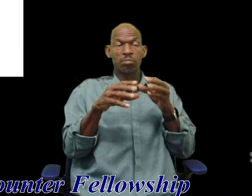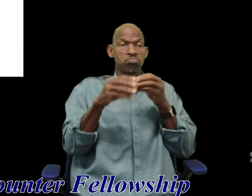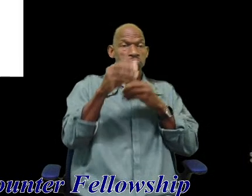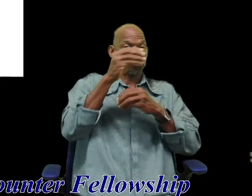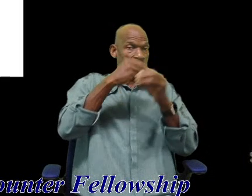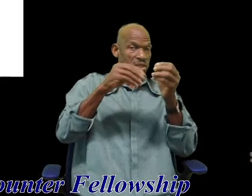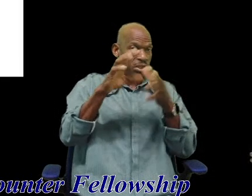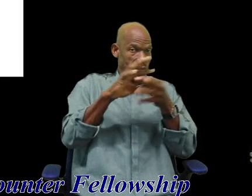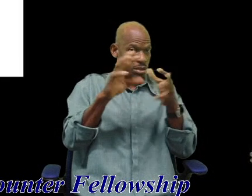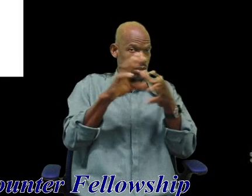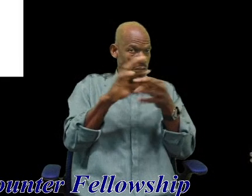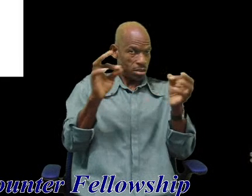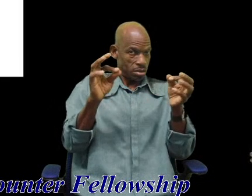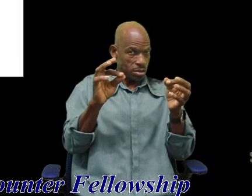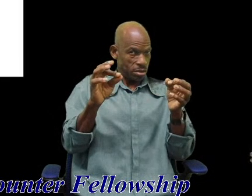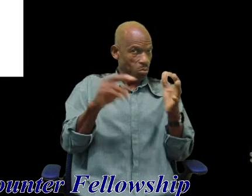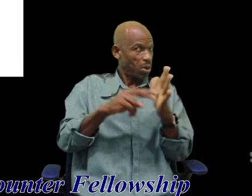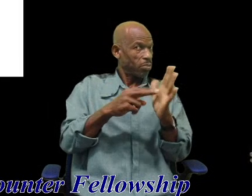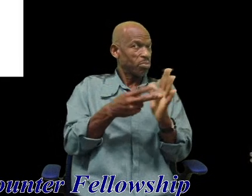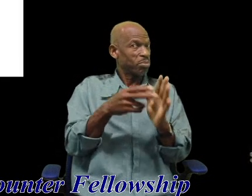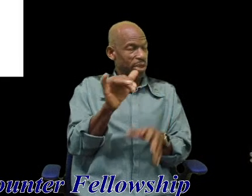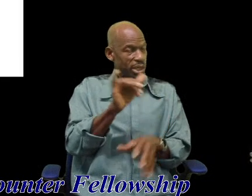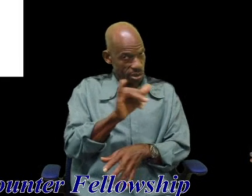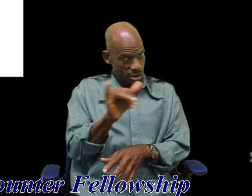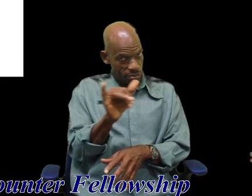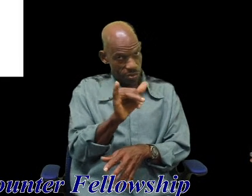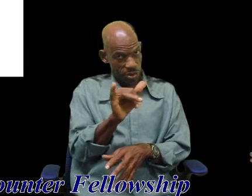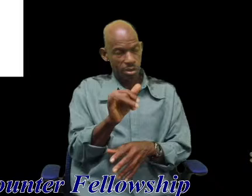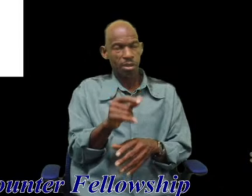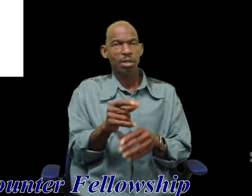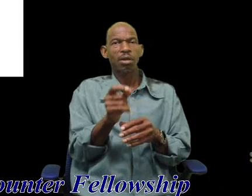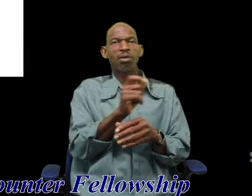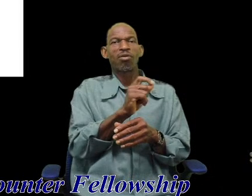the book